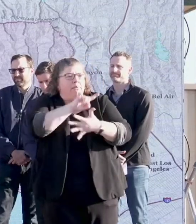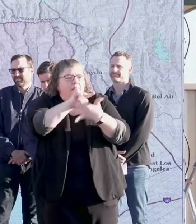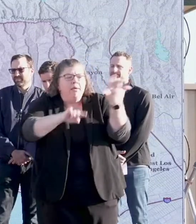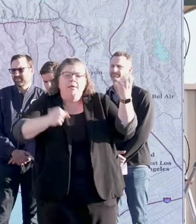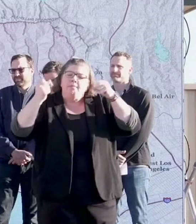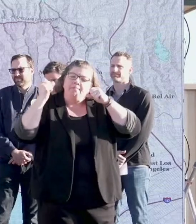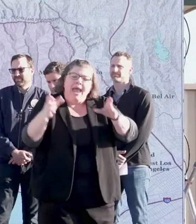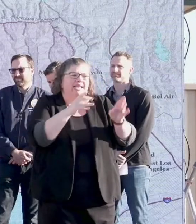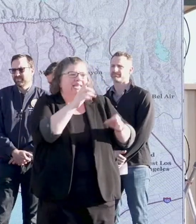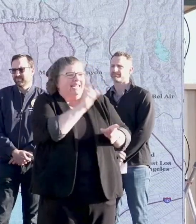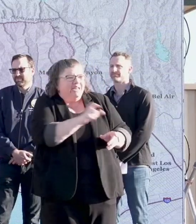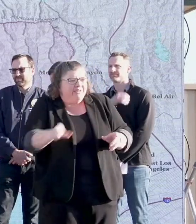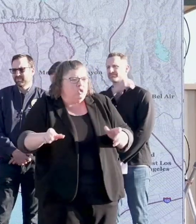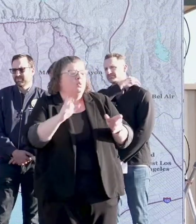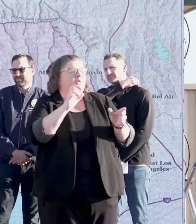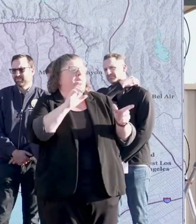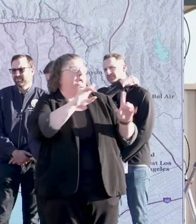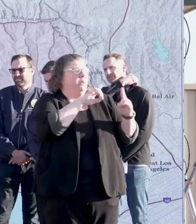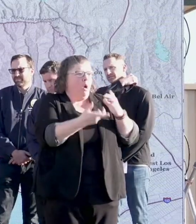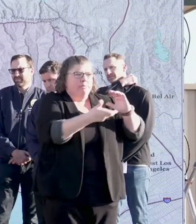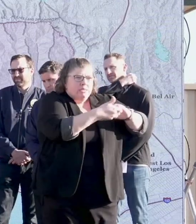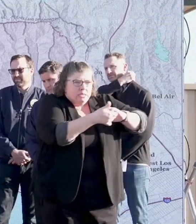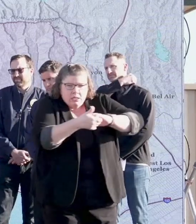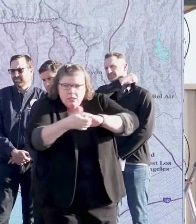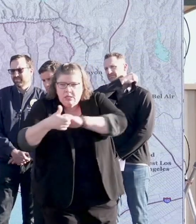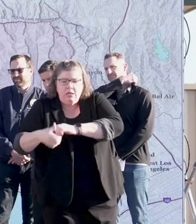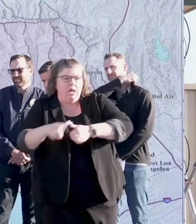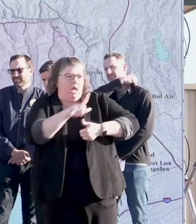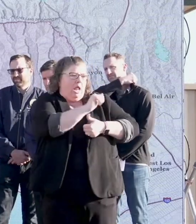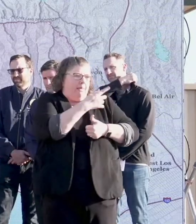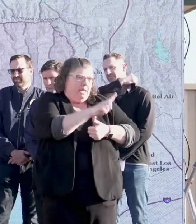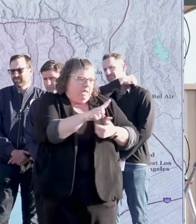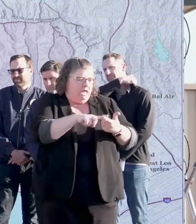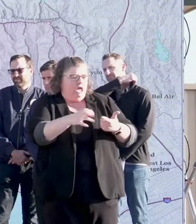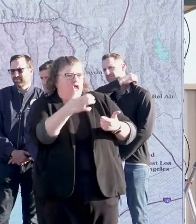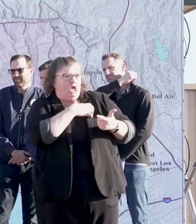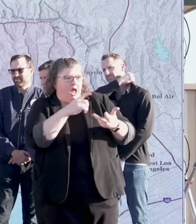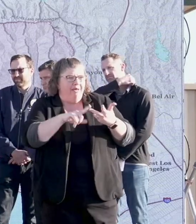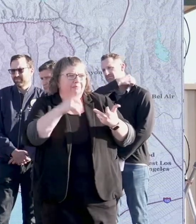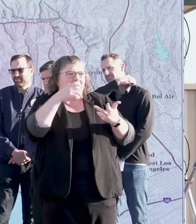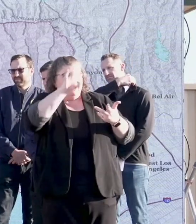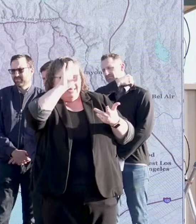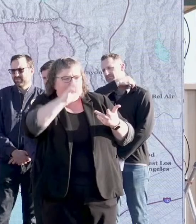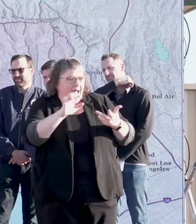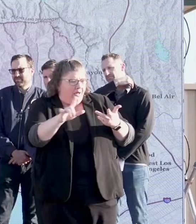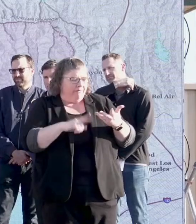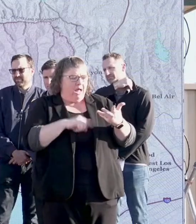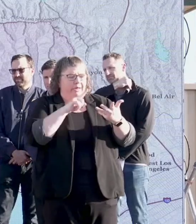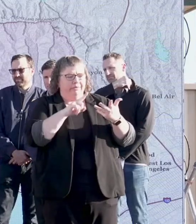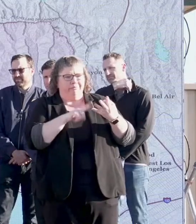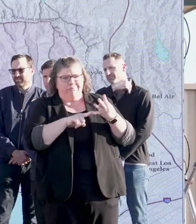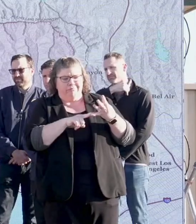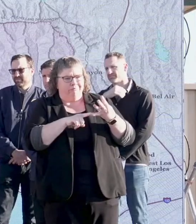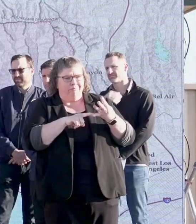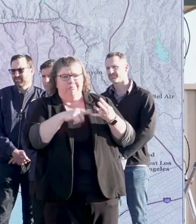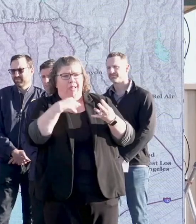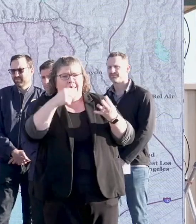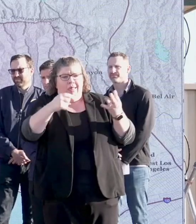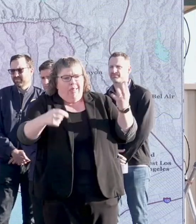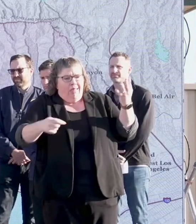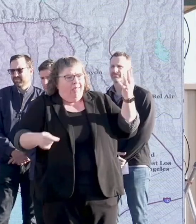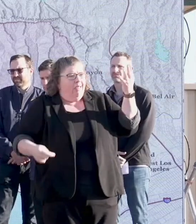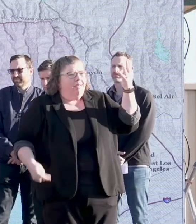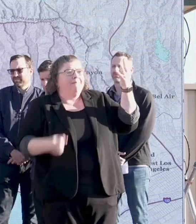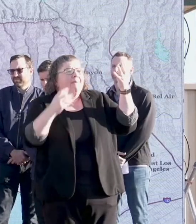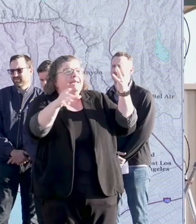and departments between LAPD, the sheriffs, you have CAL FIRE, and then you have all the others that